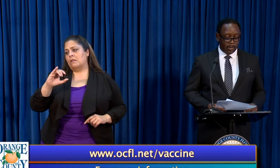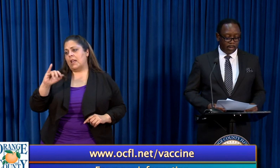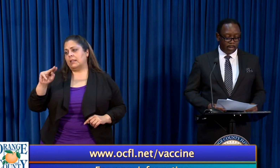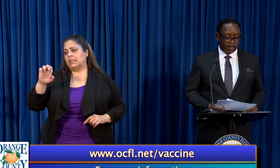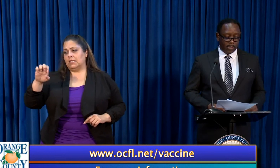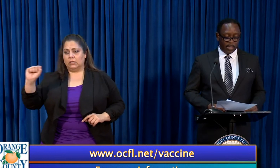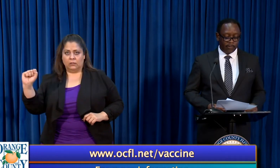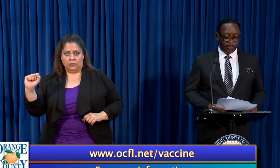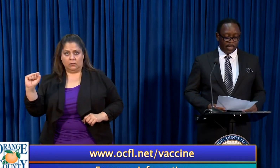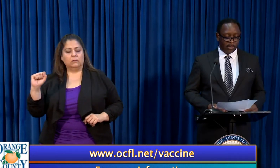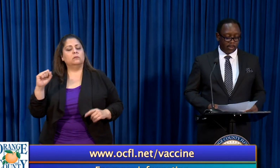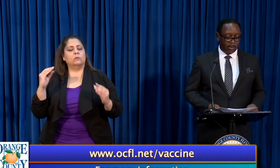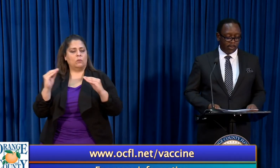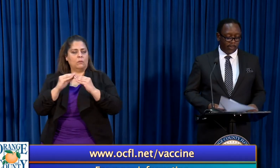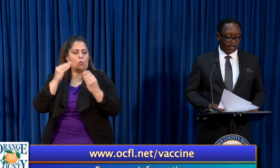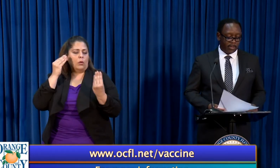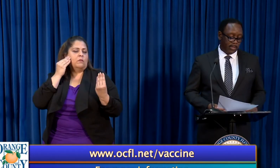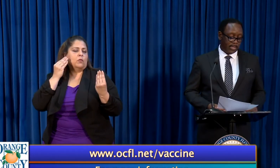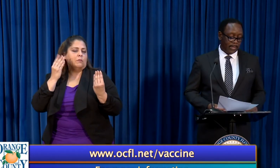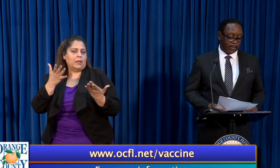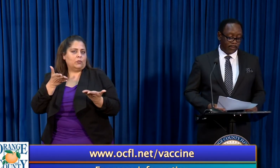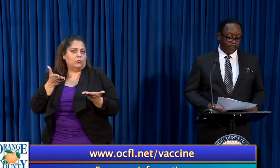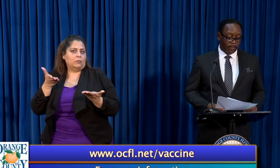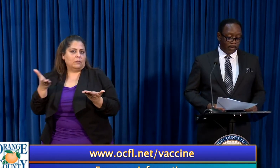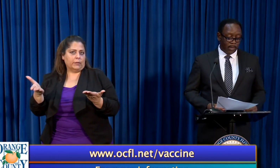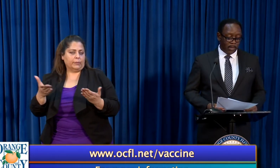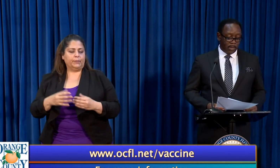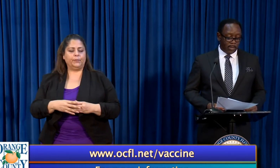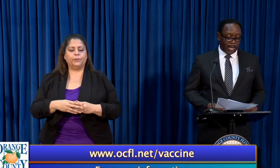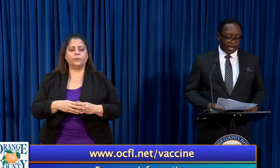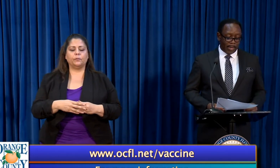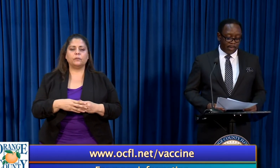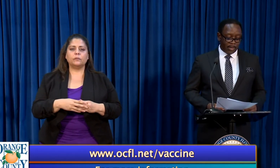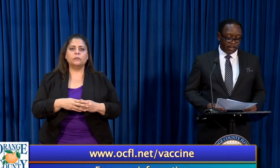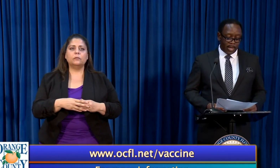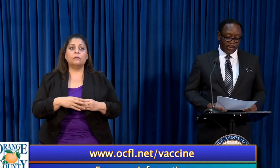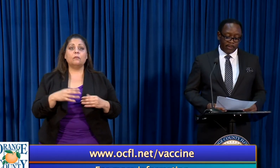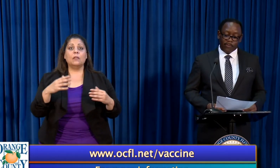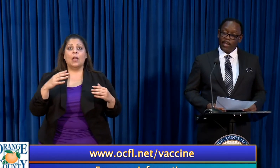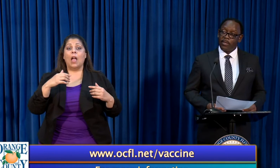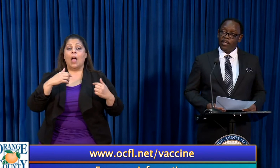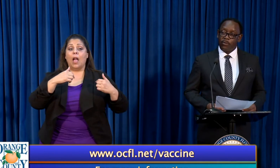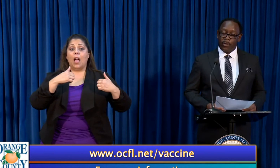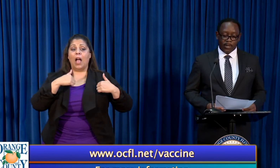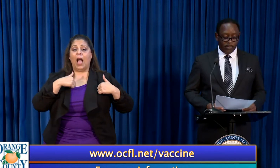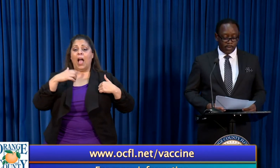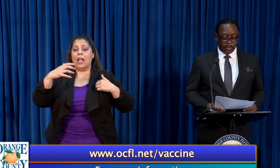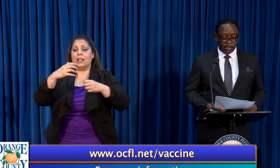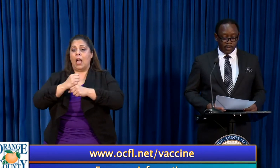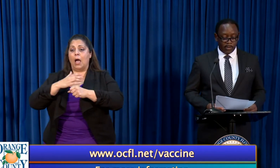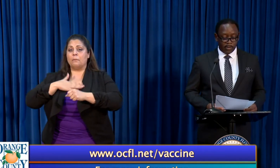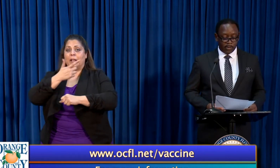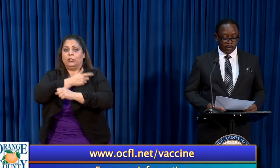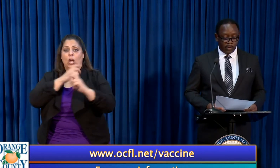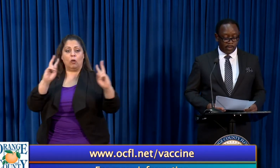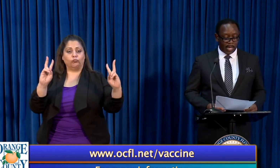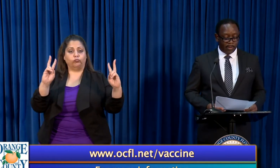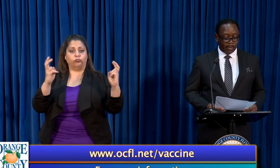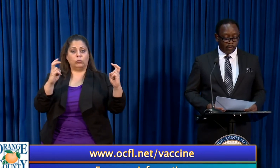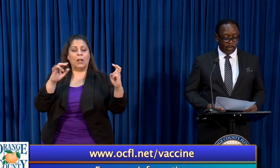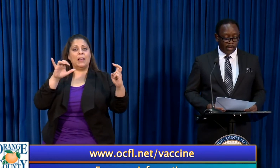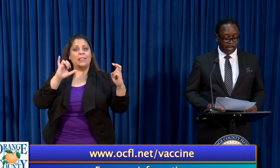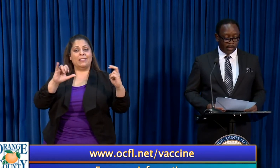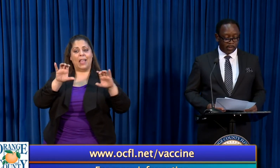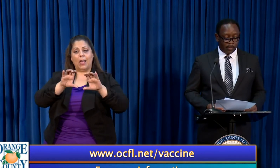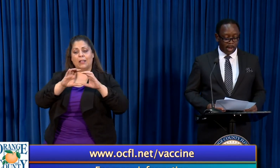ocfl.net/vaccines to get information on the vaccine sites. The I Got My Shot vaccine trailer will continue to be out